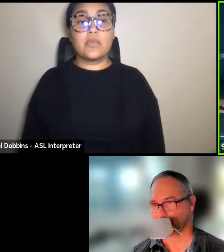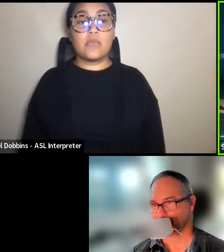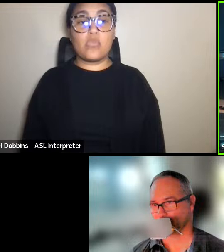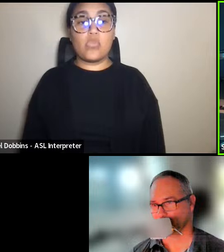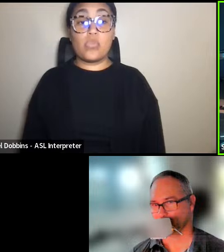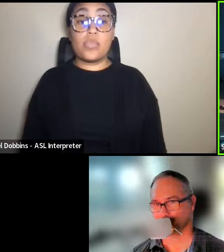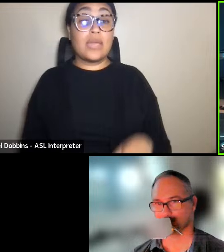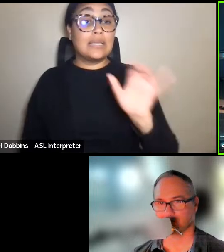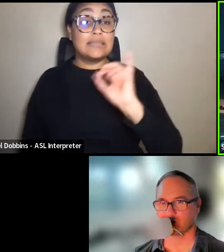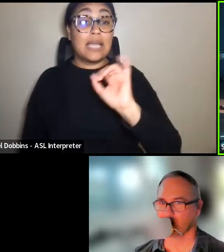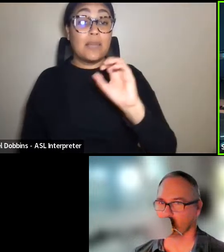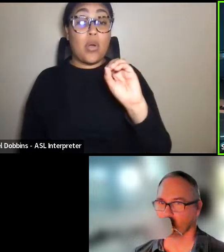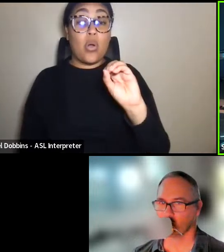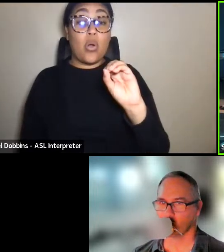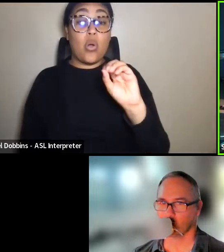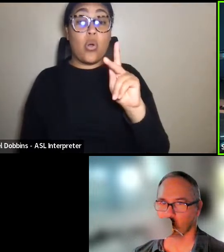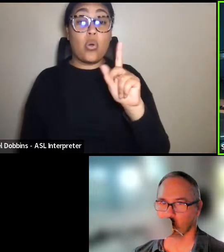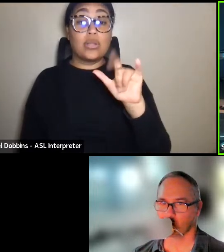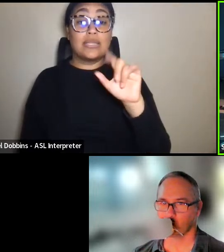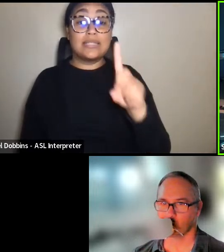Oakland Unified. I remember they